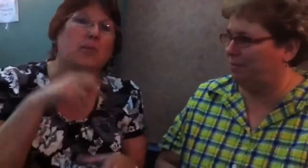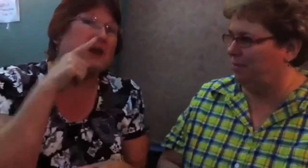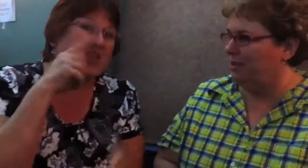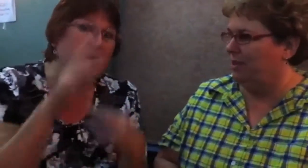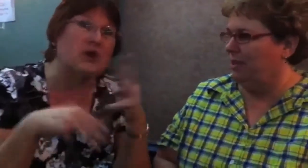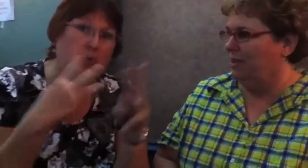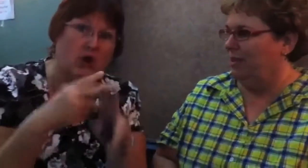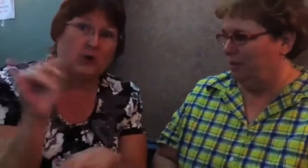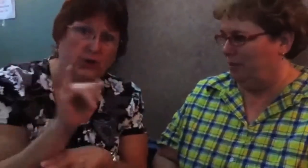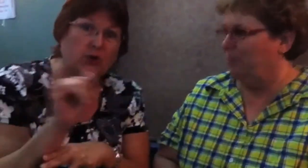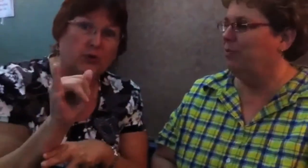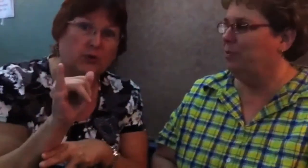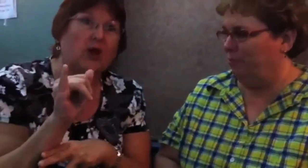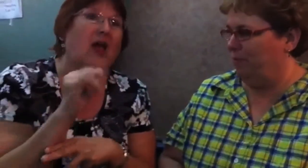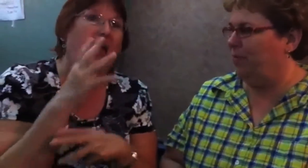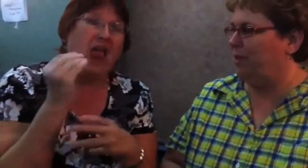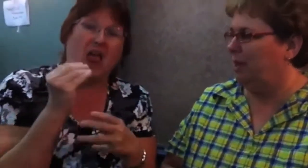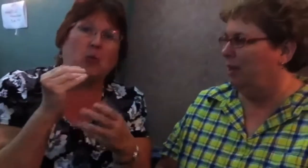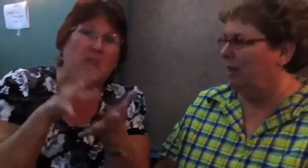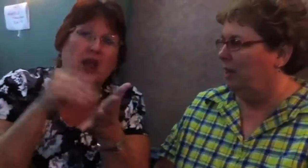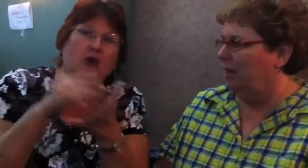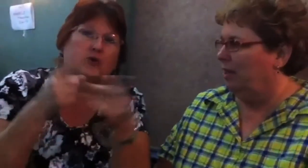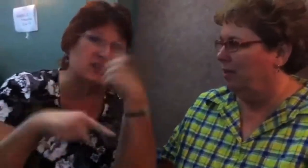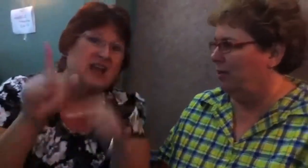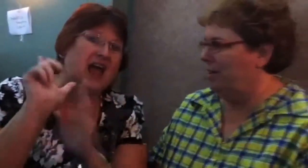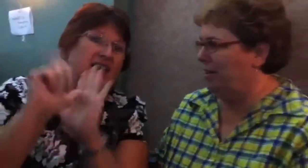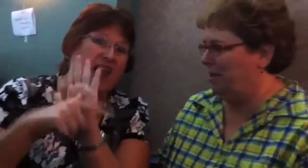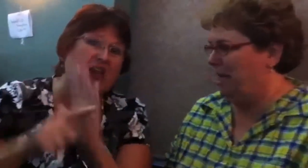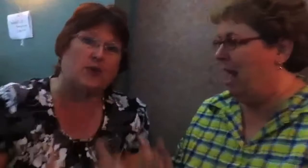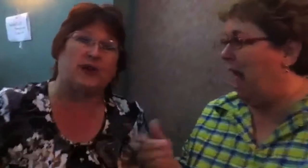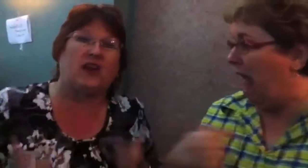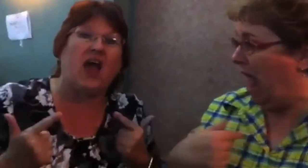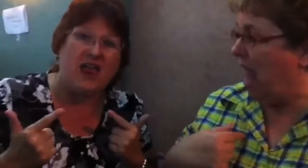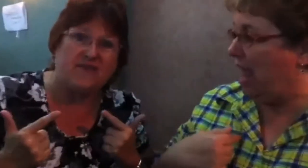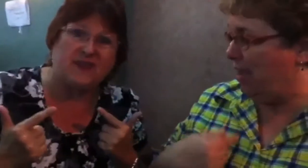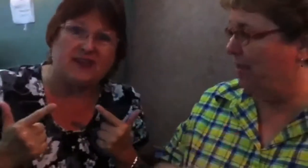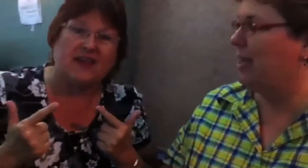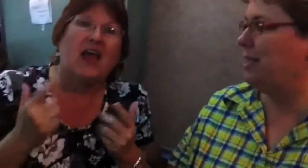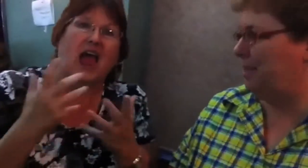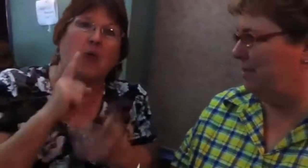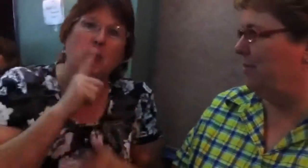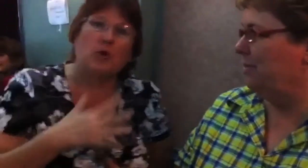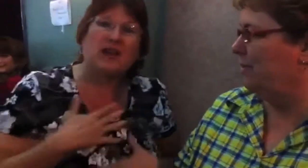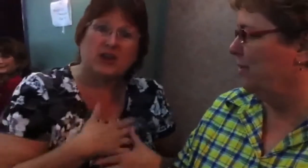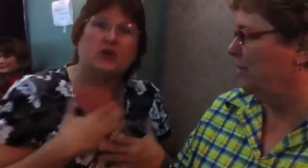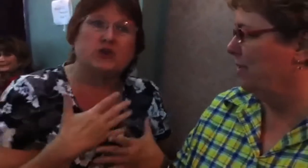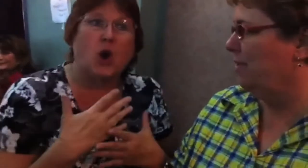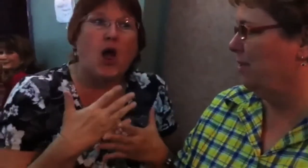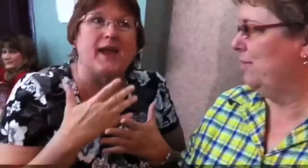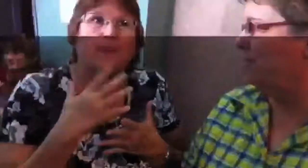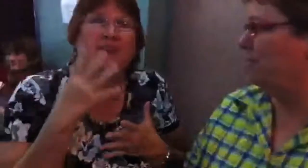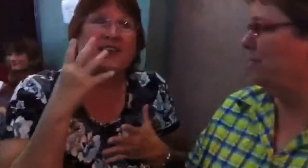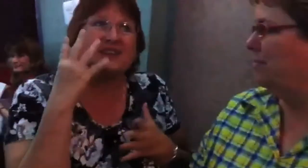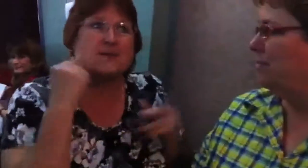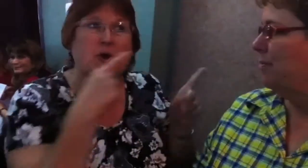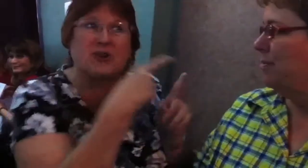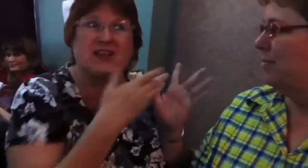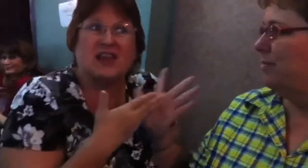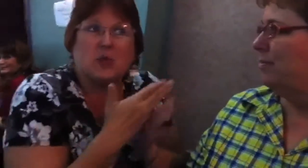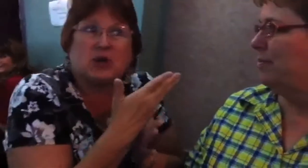in the healing world, too. And we learned to find later in life, and we really enjoyed the experience that he was